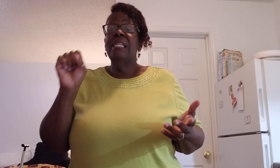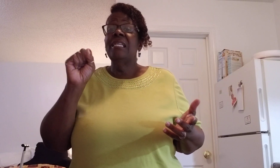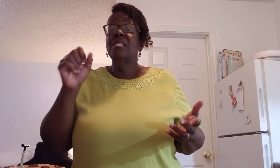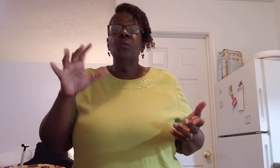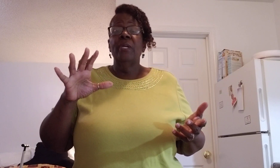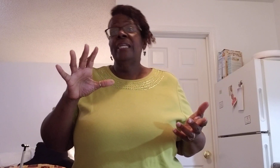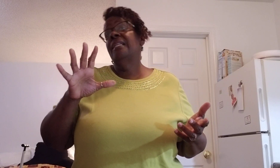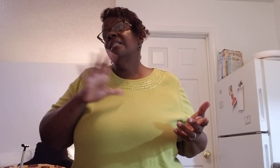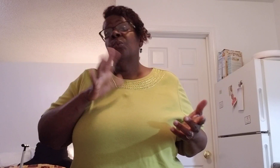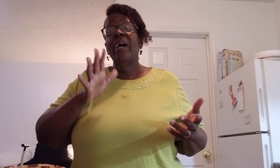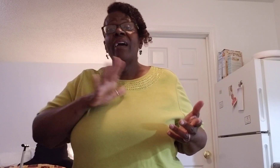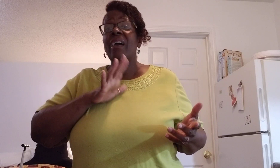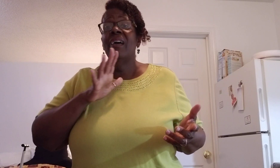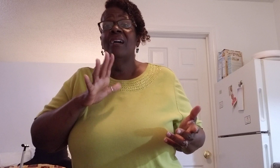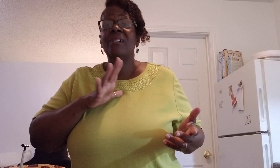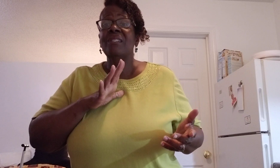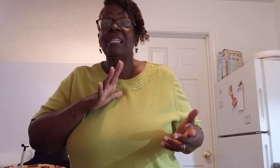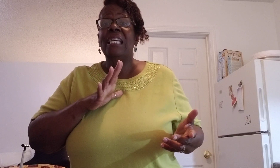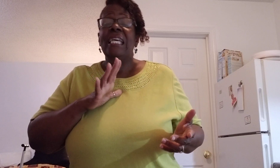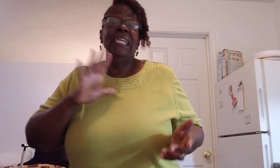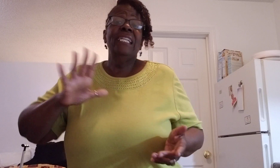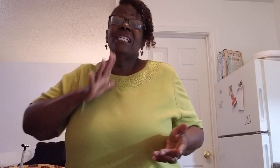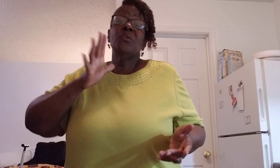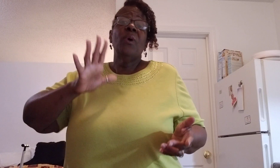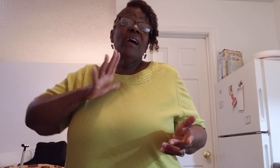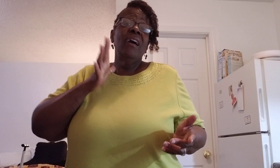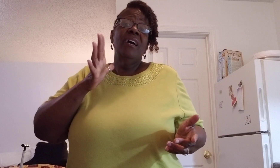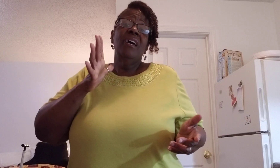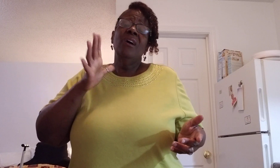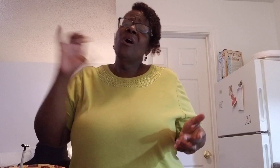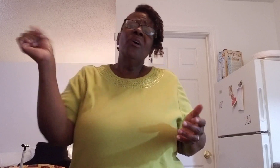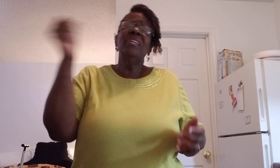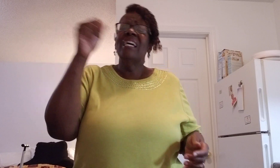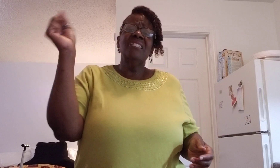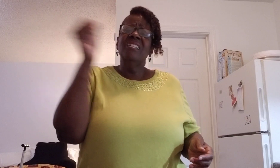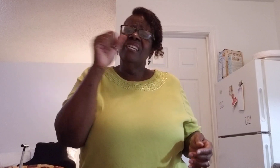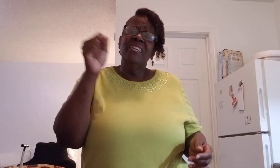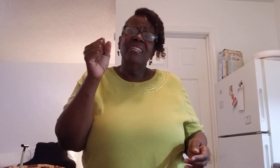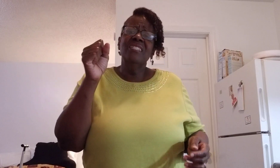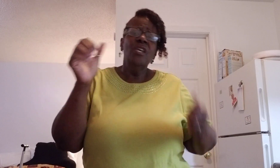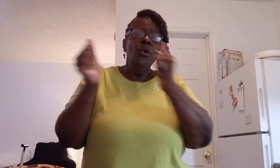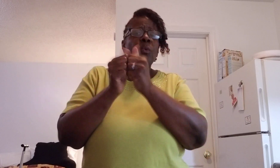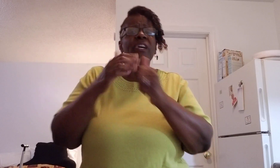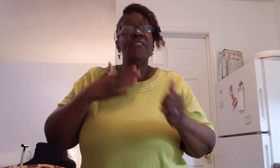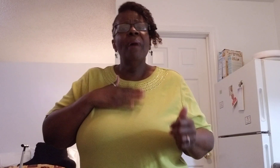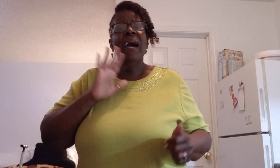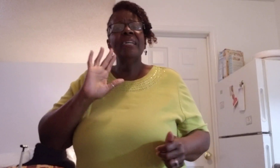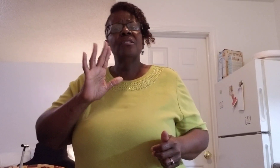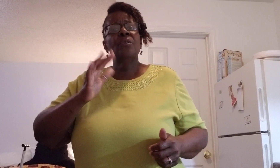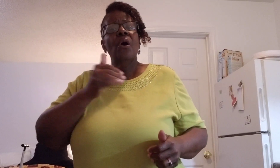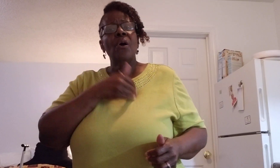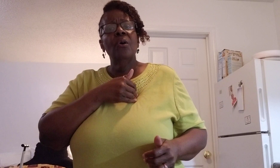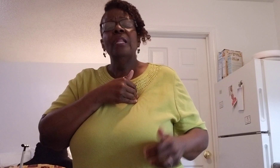is well, it is well, oh yes it is, with my soul.